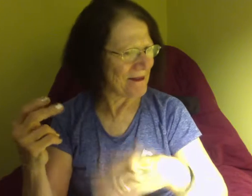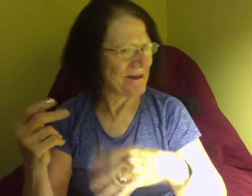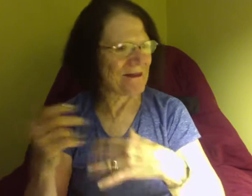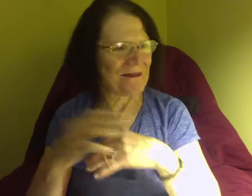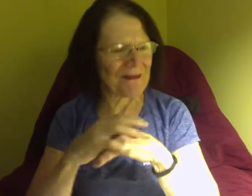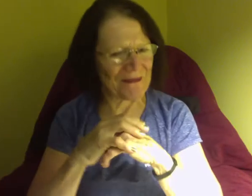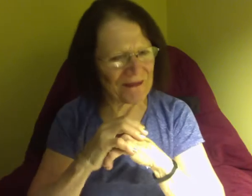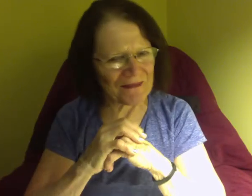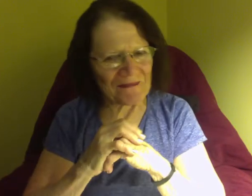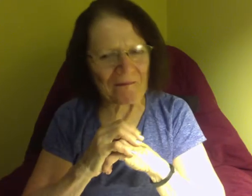That...